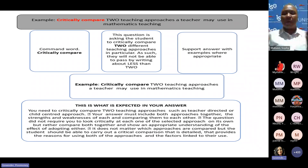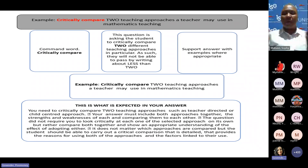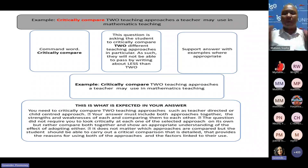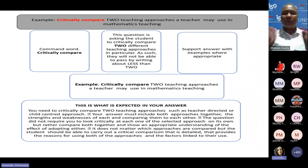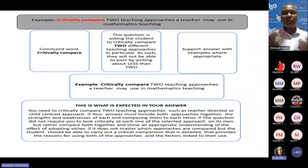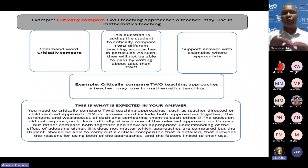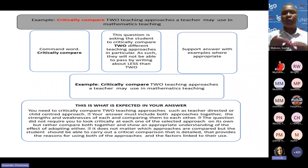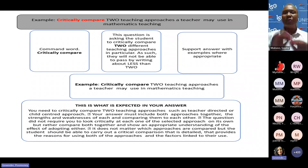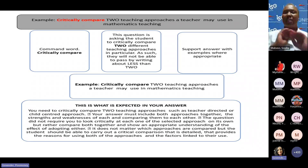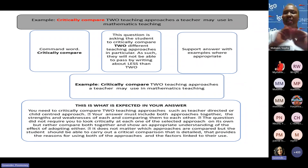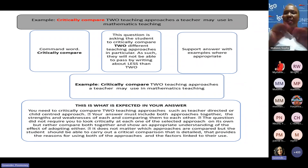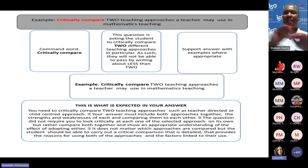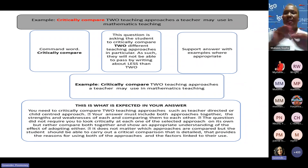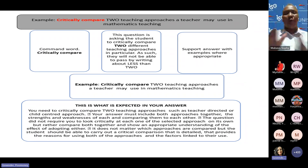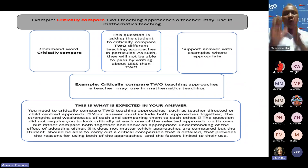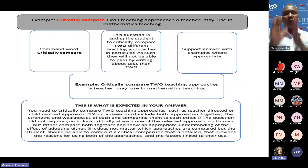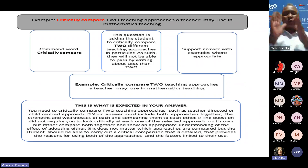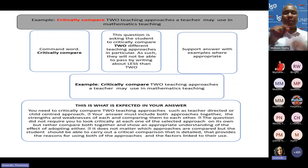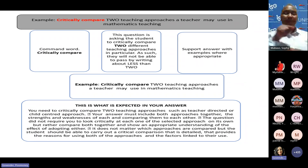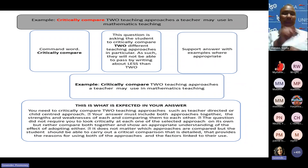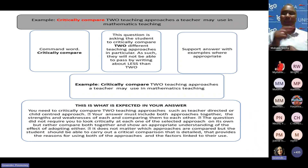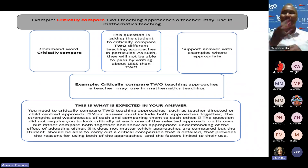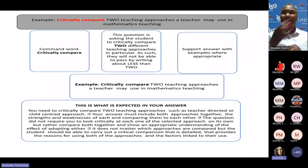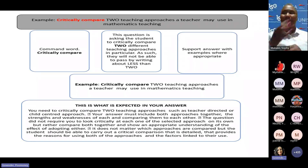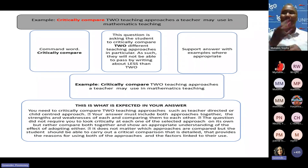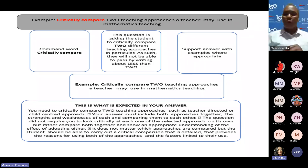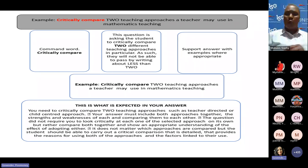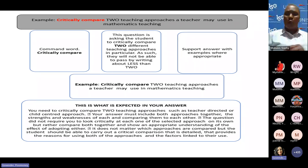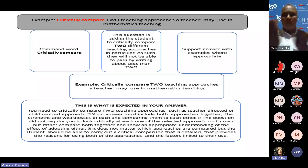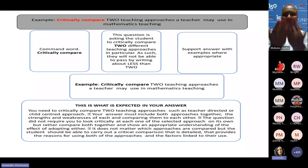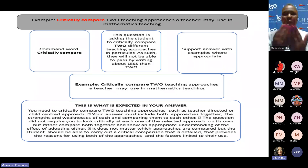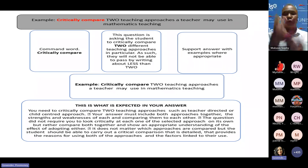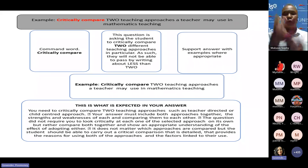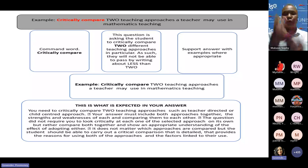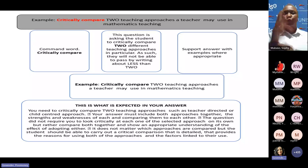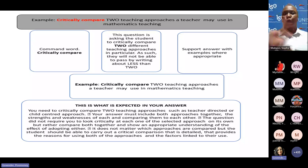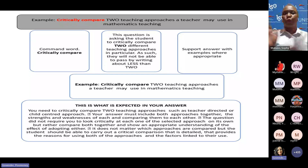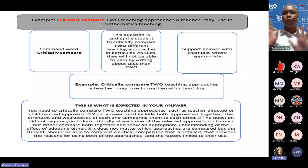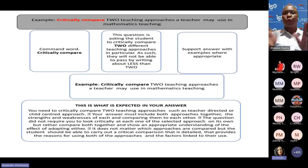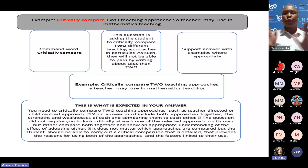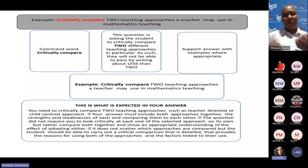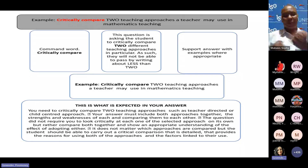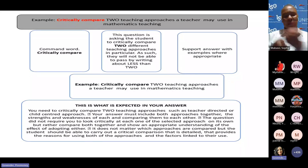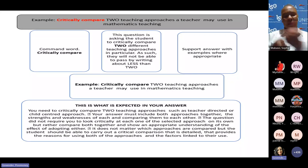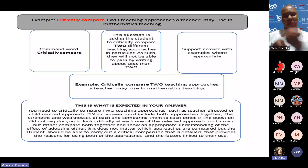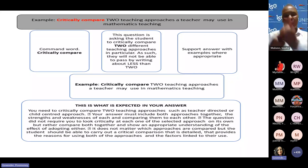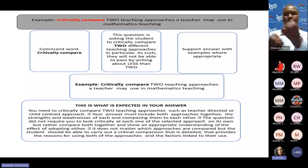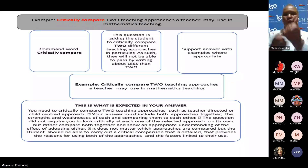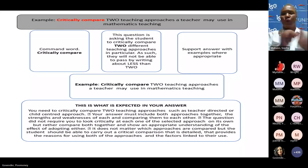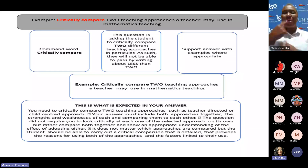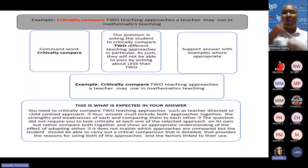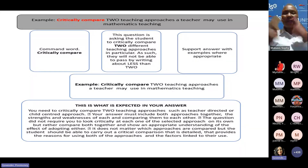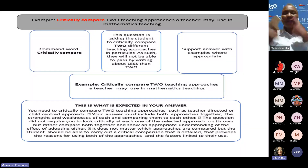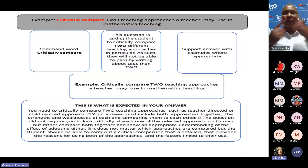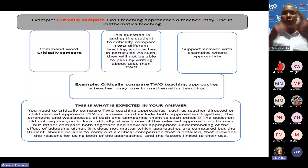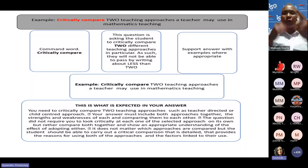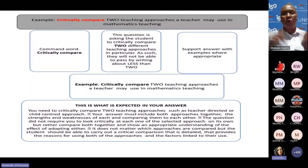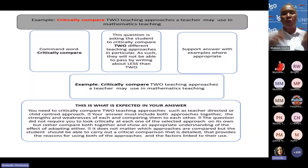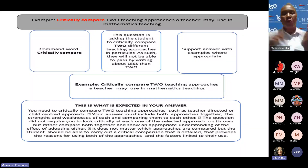approaches, but here you are asked to compare only two. And then support your answer with examples where appropriate.